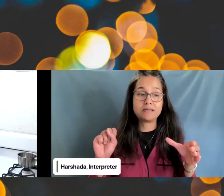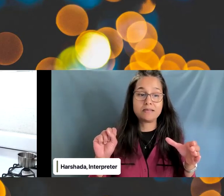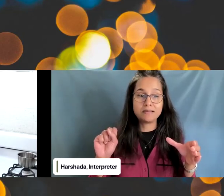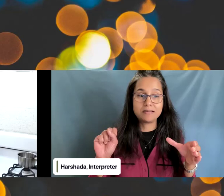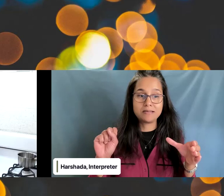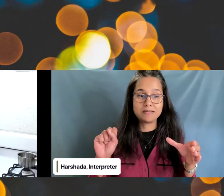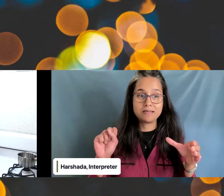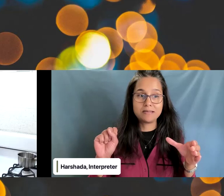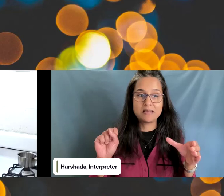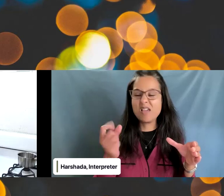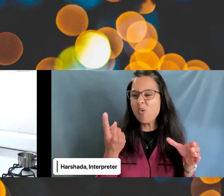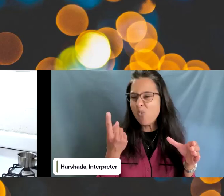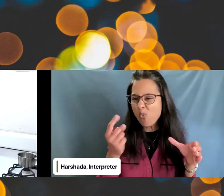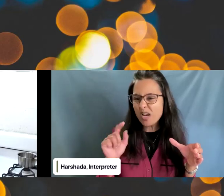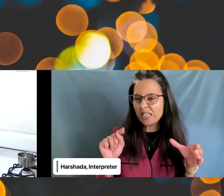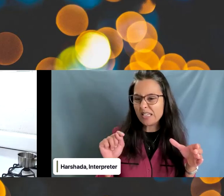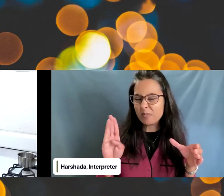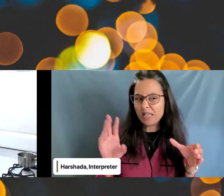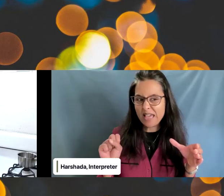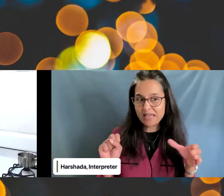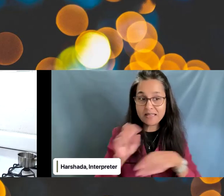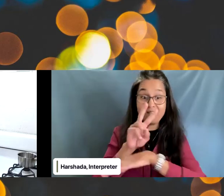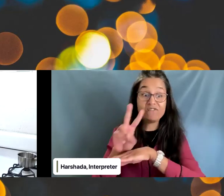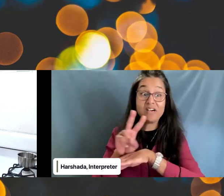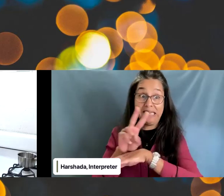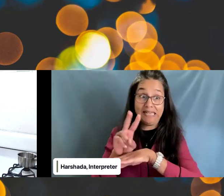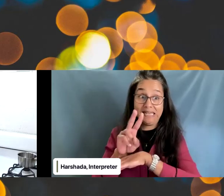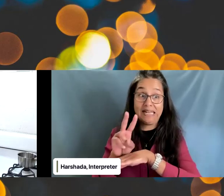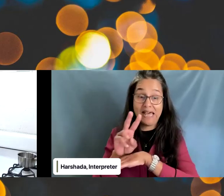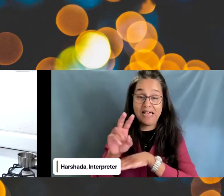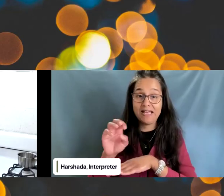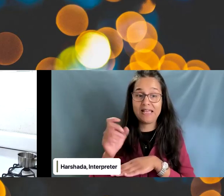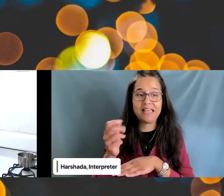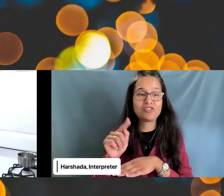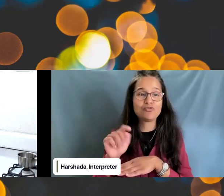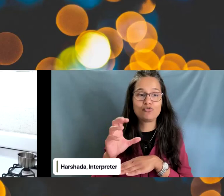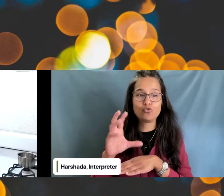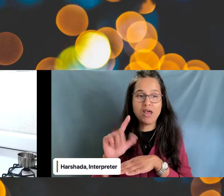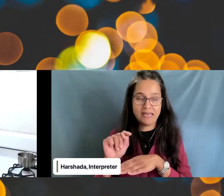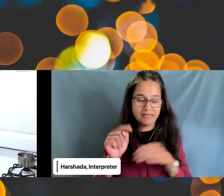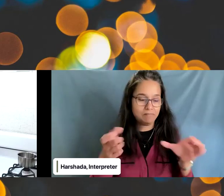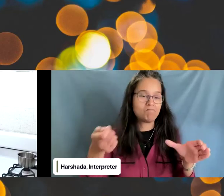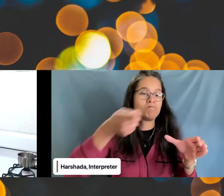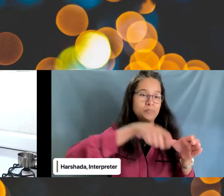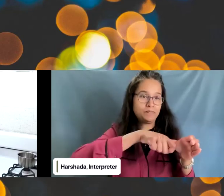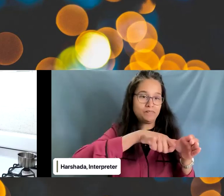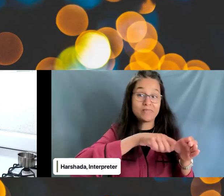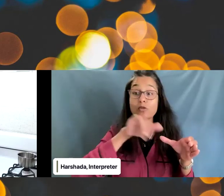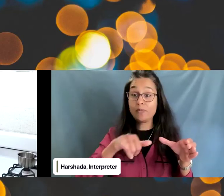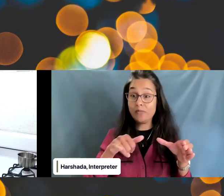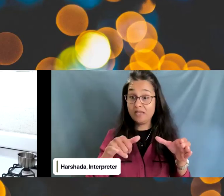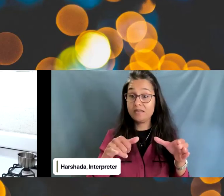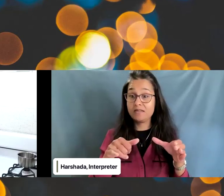a little teaspoon of vanilla extract as well. This whole recipe hinges on vanilla flavor